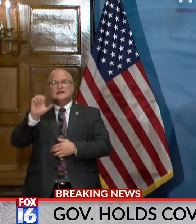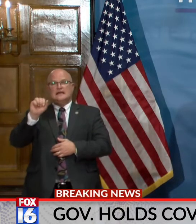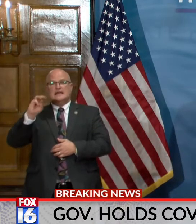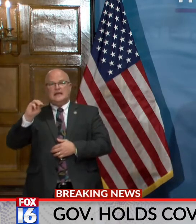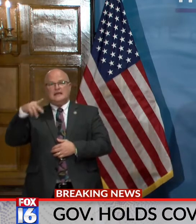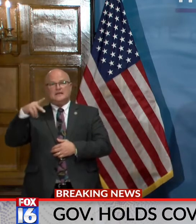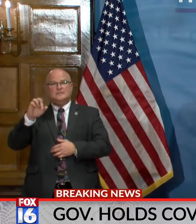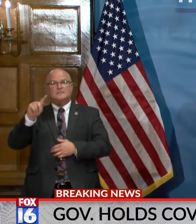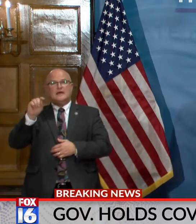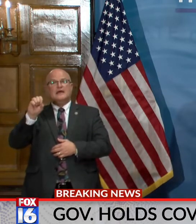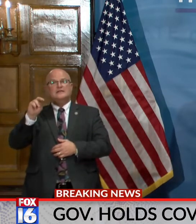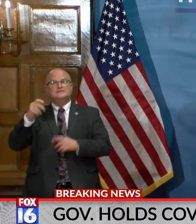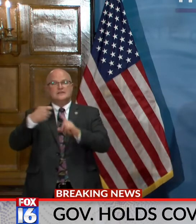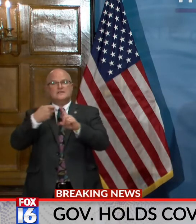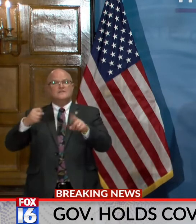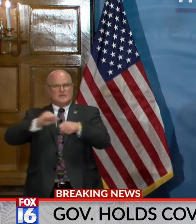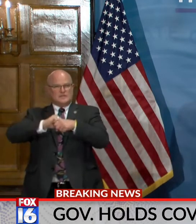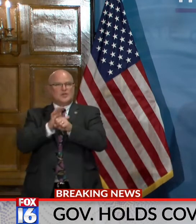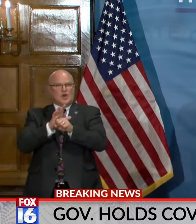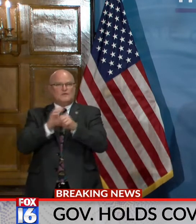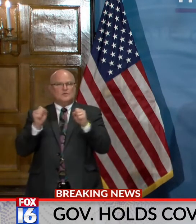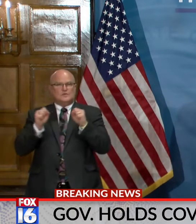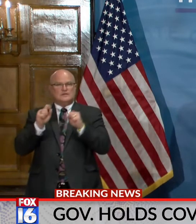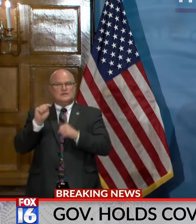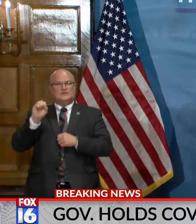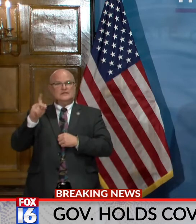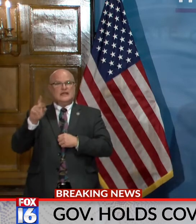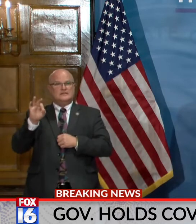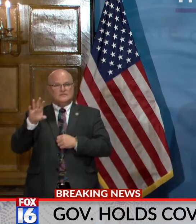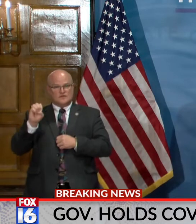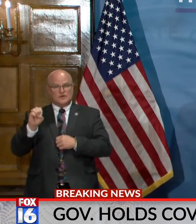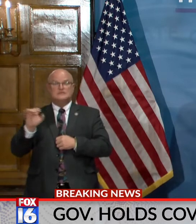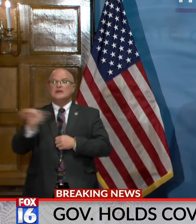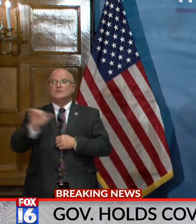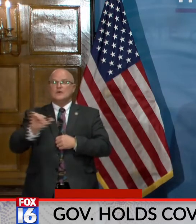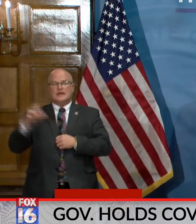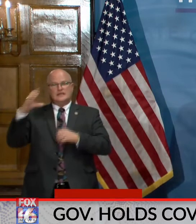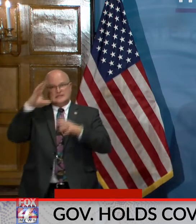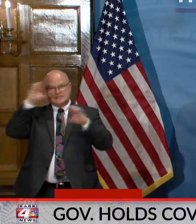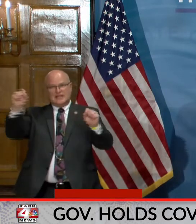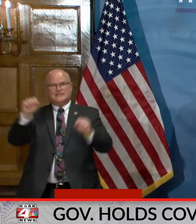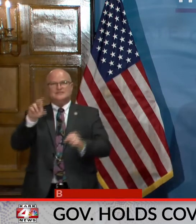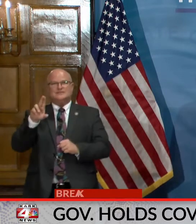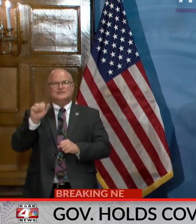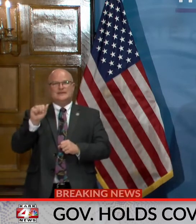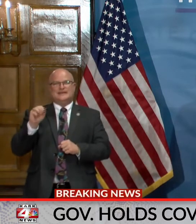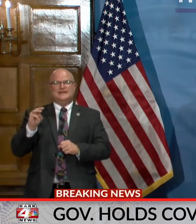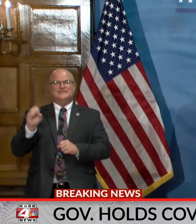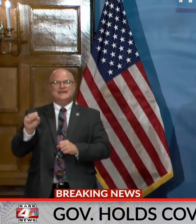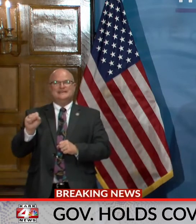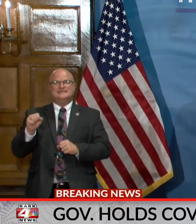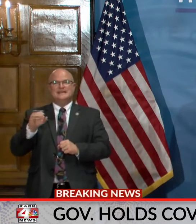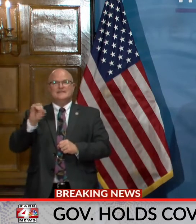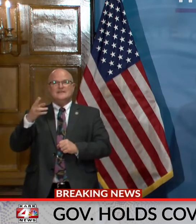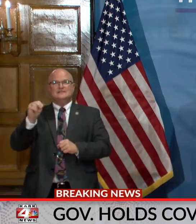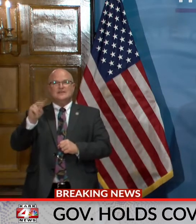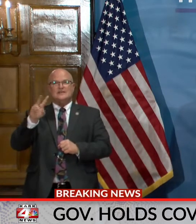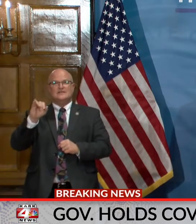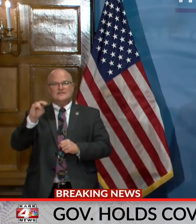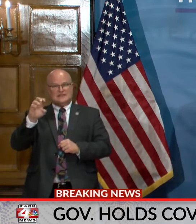Patterson, a great partner from the COVID Winter Task Force, as well as Chancellor at UAMS. We have John